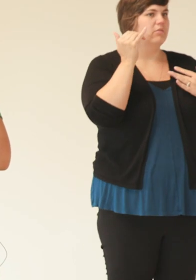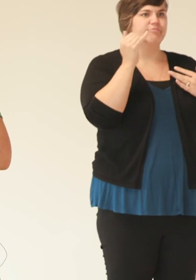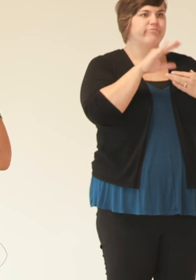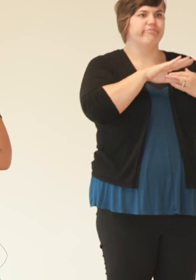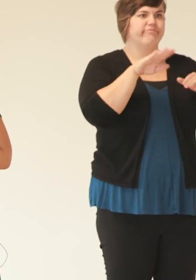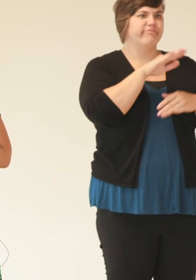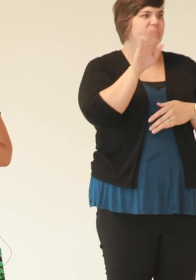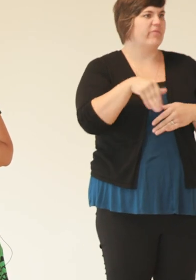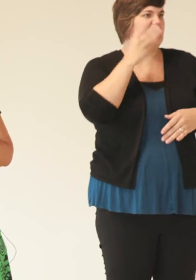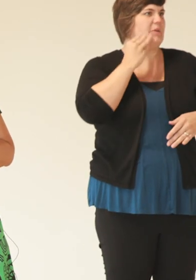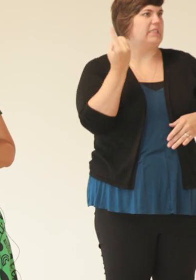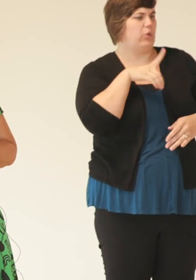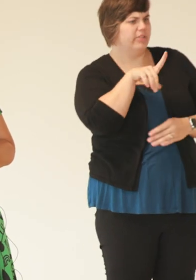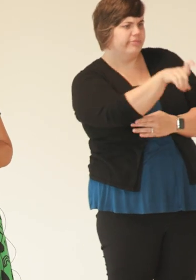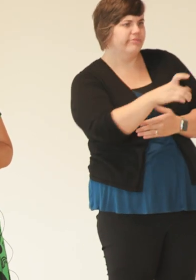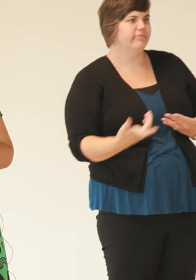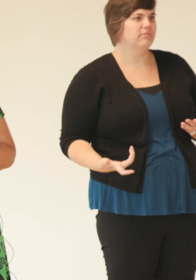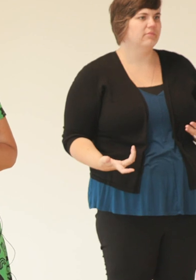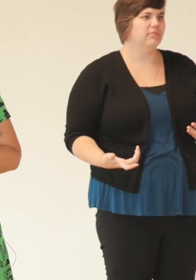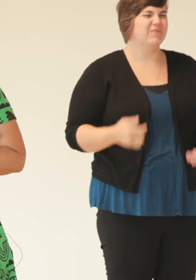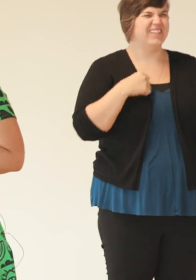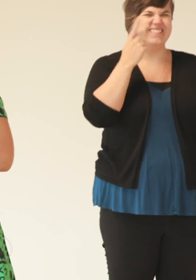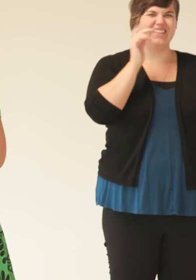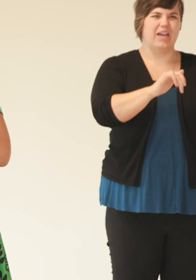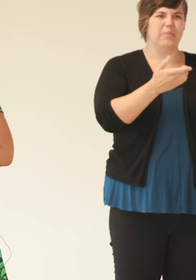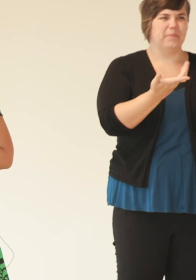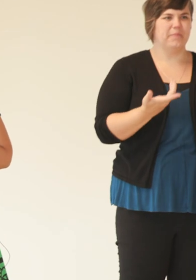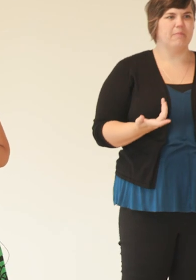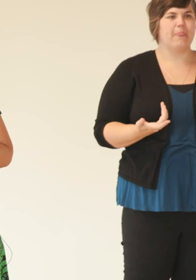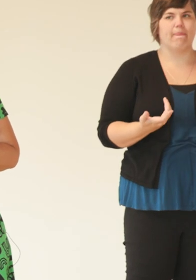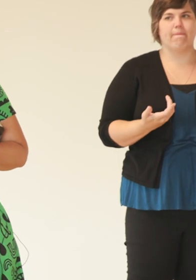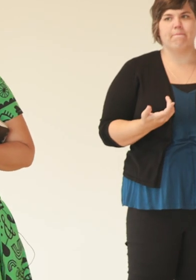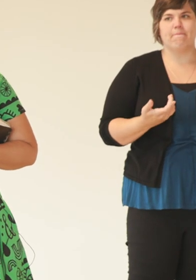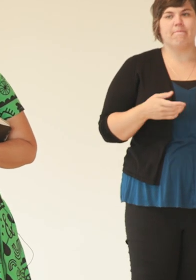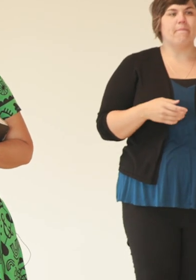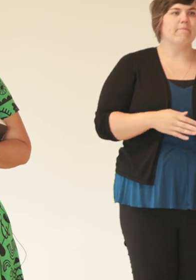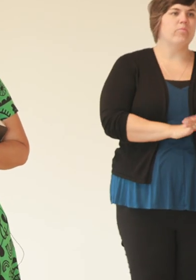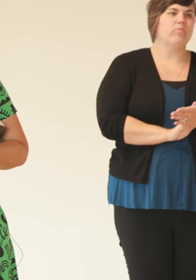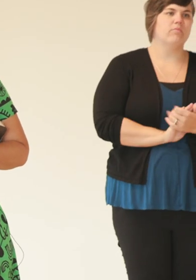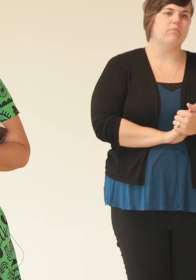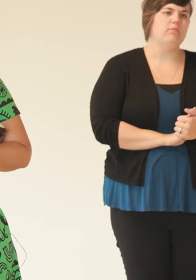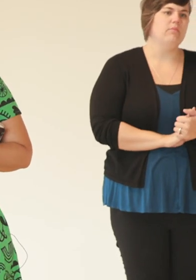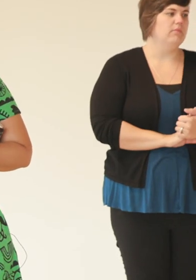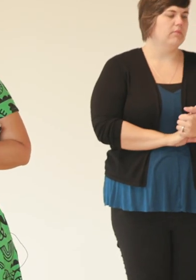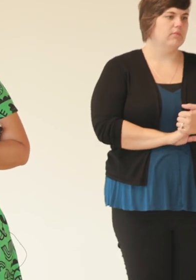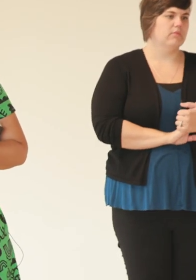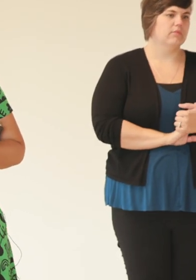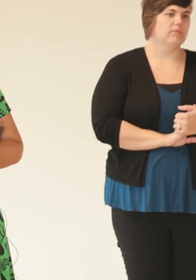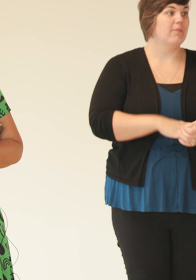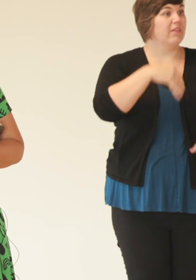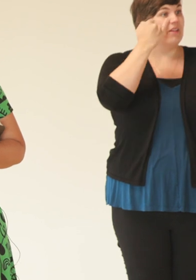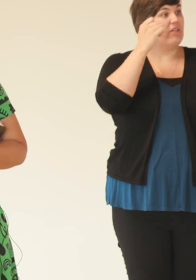And it's an honor for me to just be a witness to that. Creating a video series is a bonus to that. Like, if all I do and